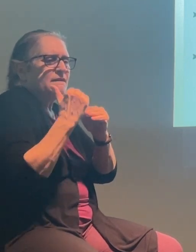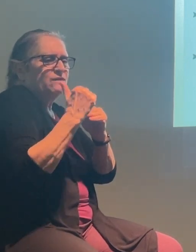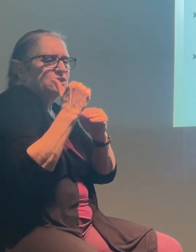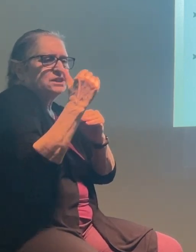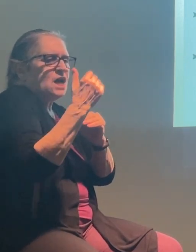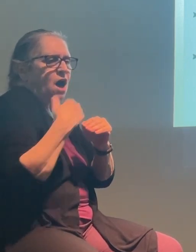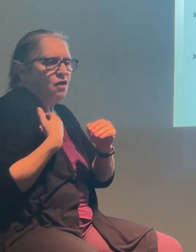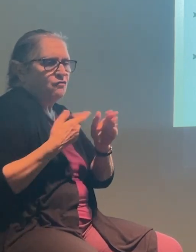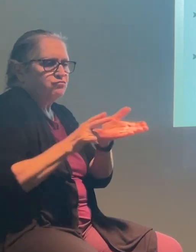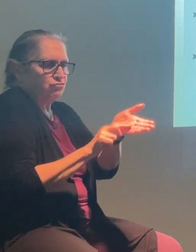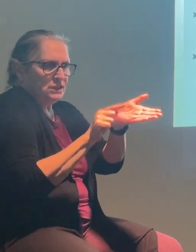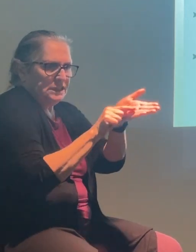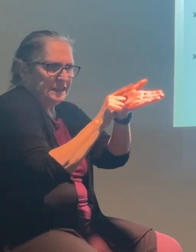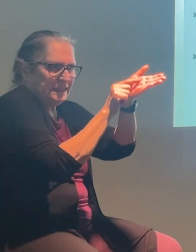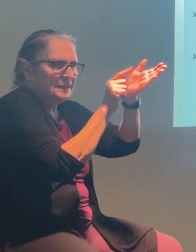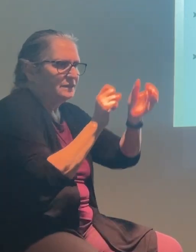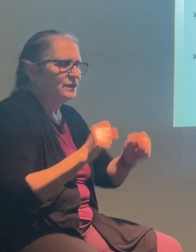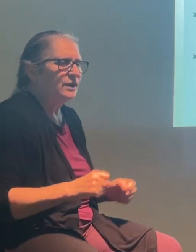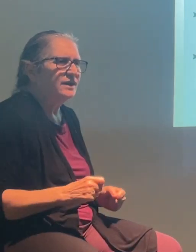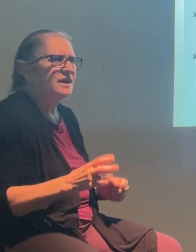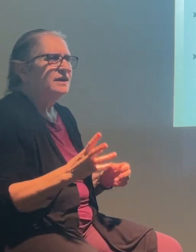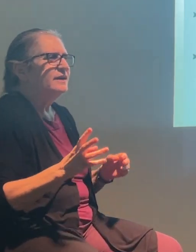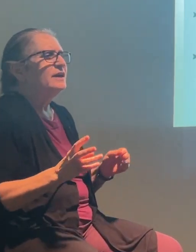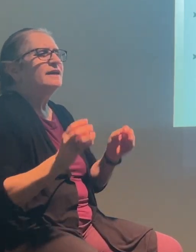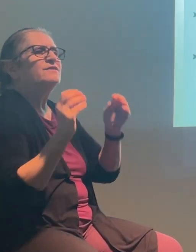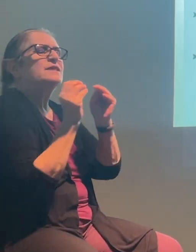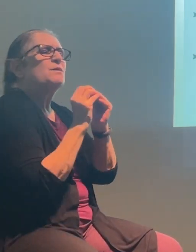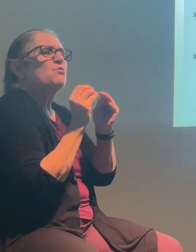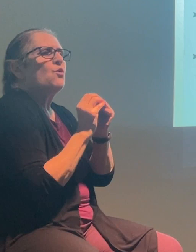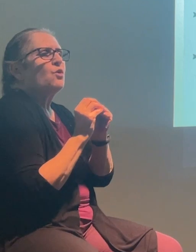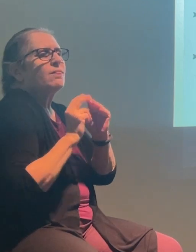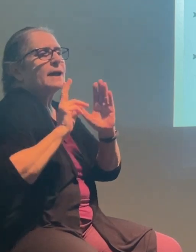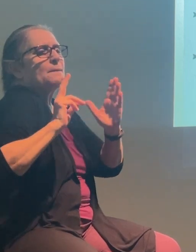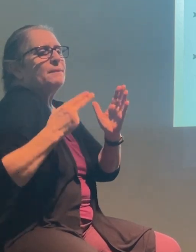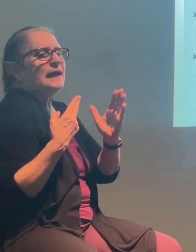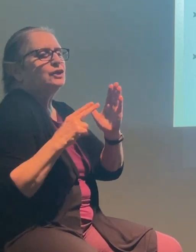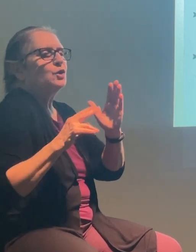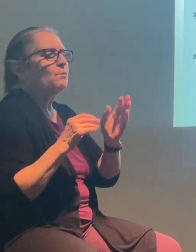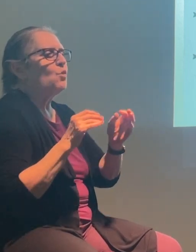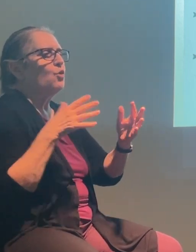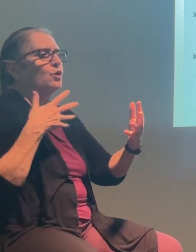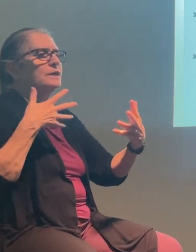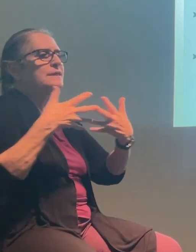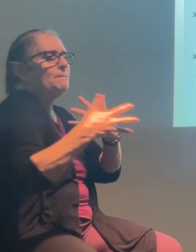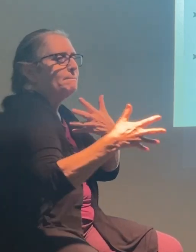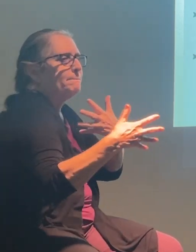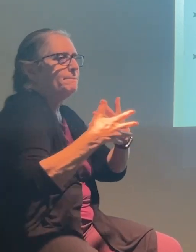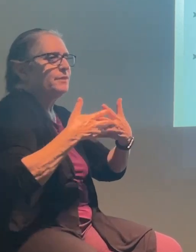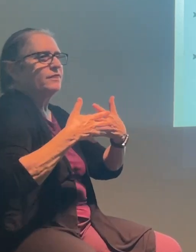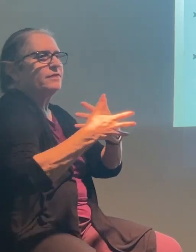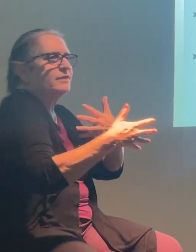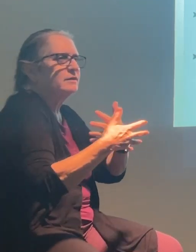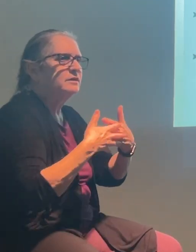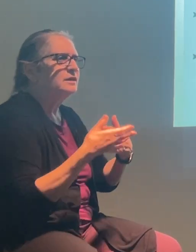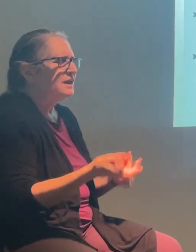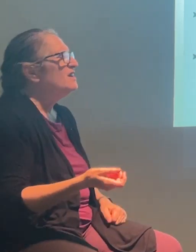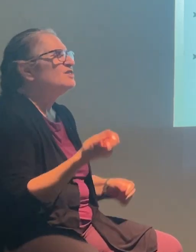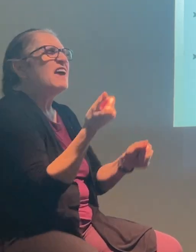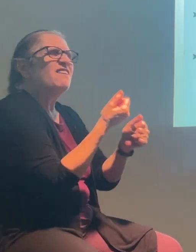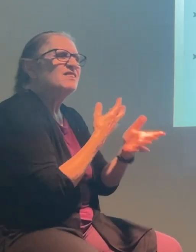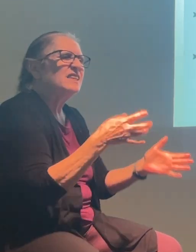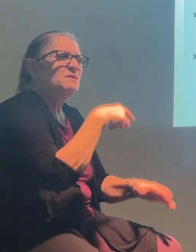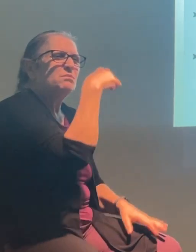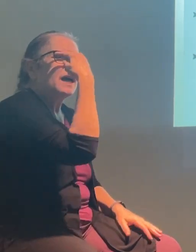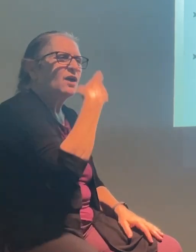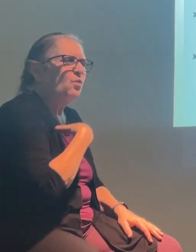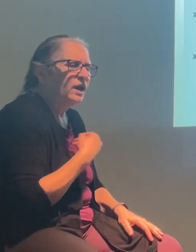it would give a much more painterly quality. There's more depth because everything is in black and white. So depending on the paper you use,